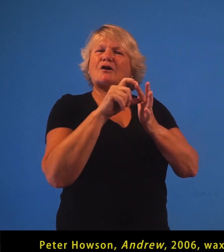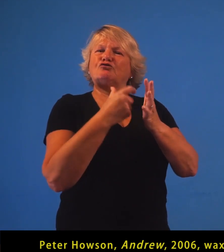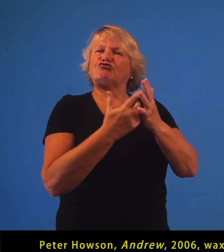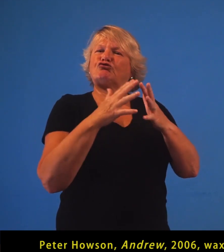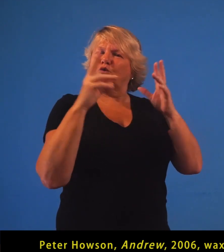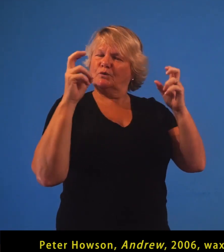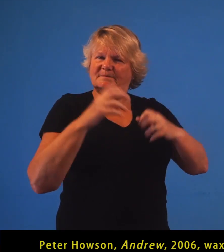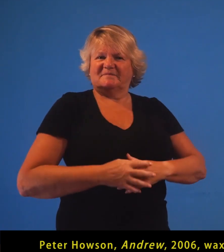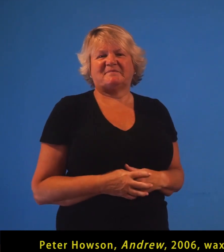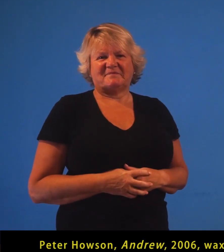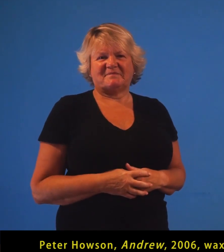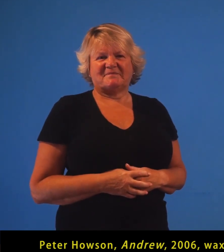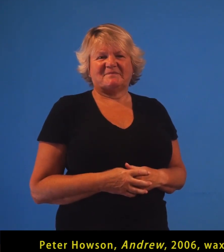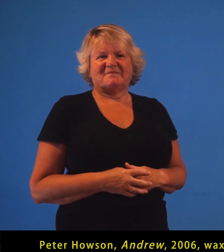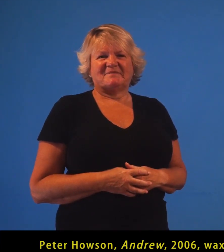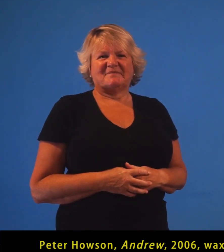Andrew.